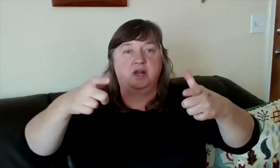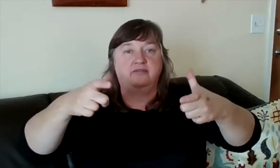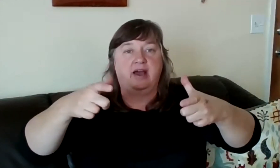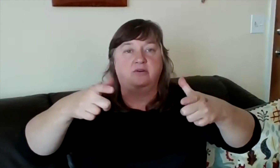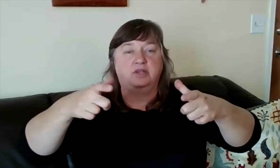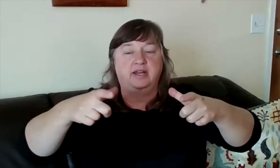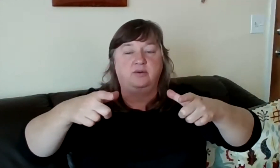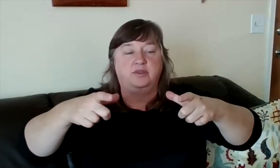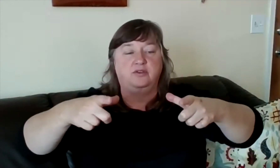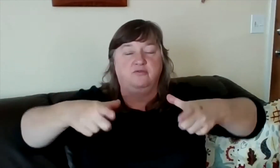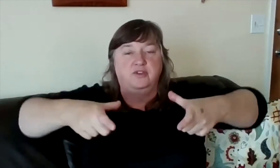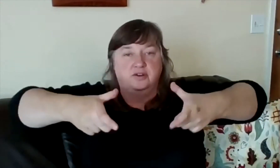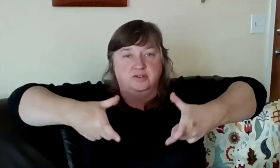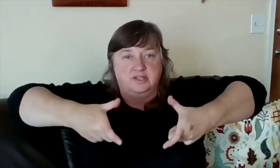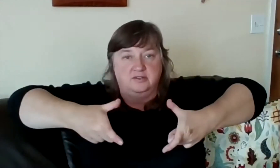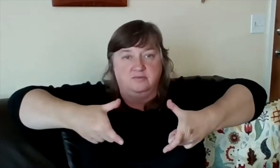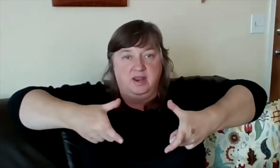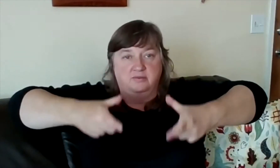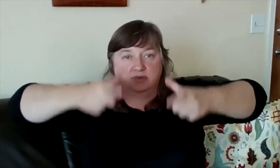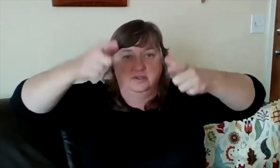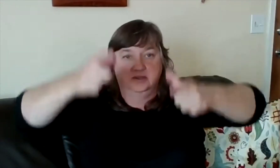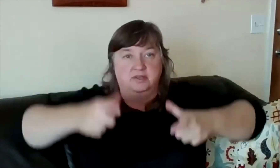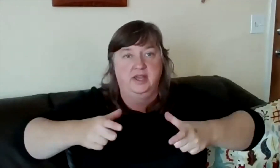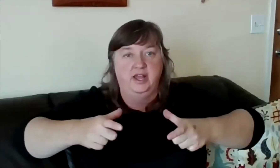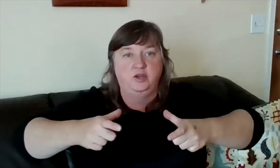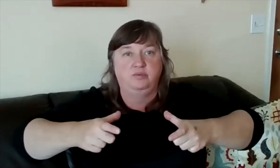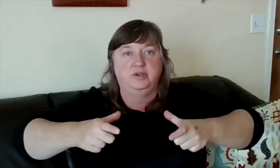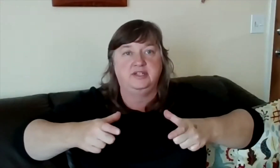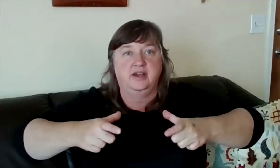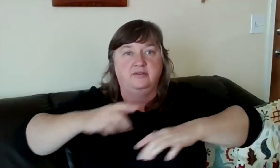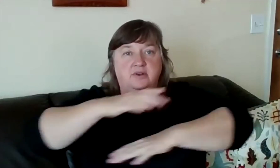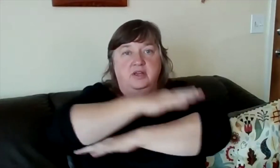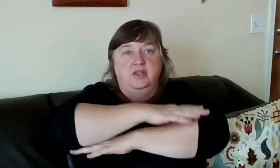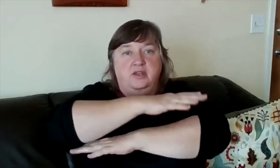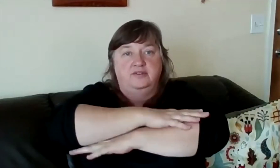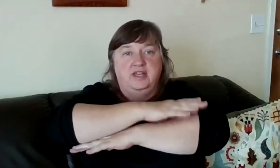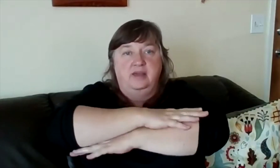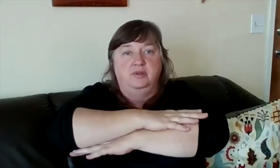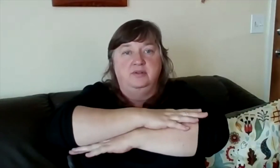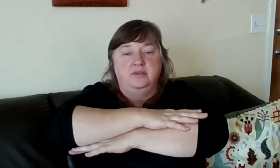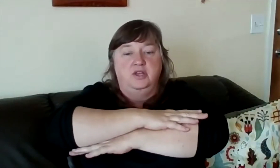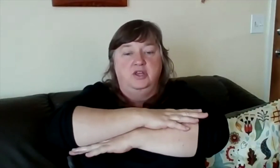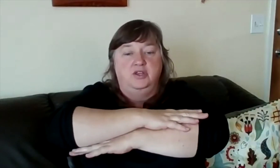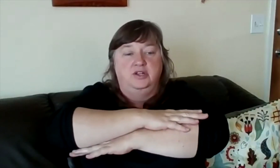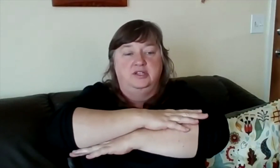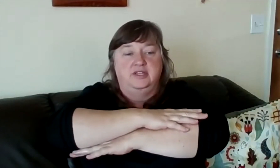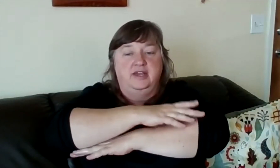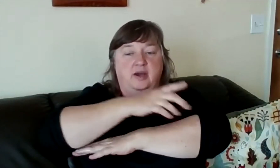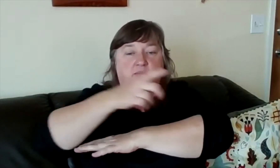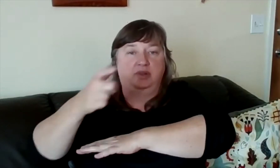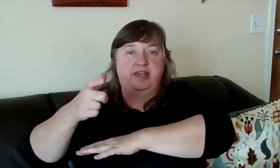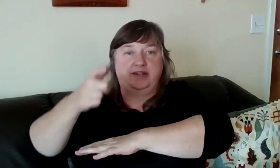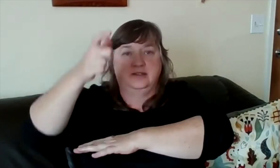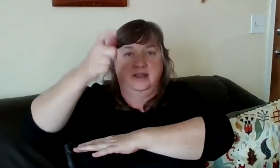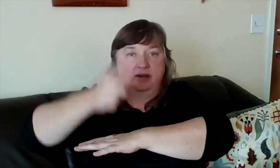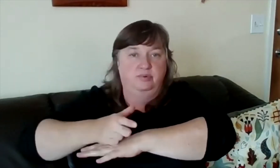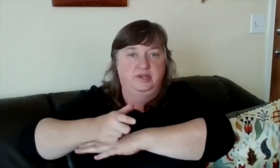of outline it with your fingers as round, and you put it down. You have a table, you're going to take a plate and put it